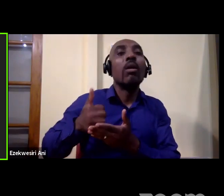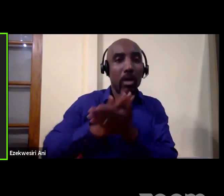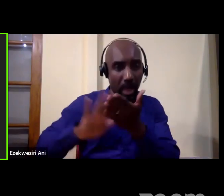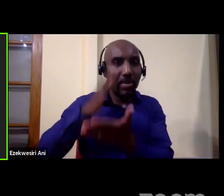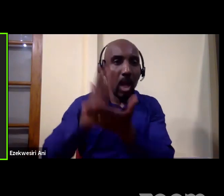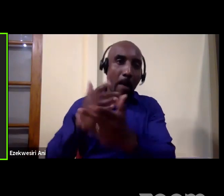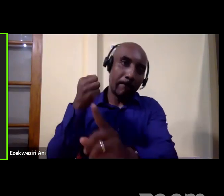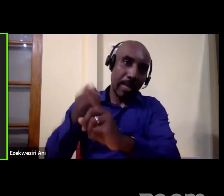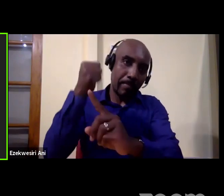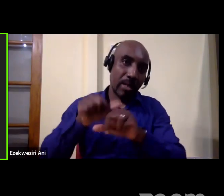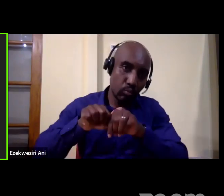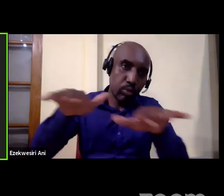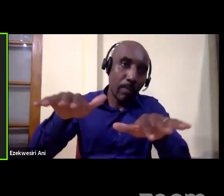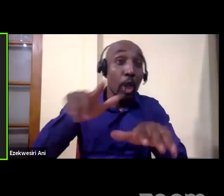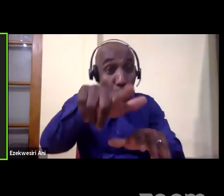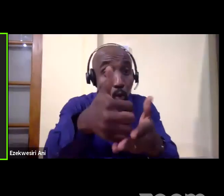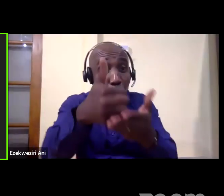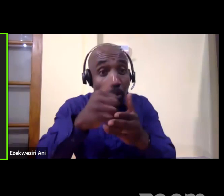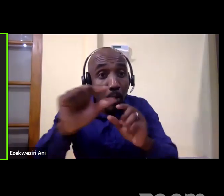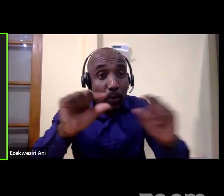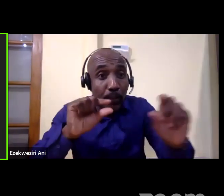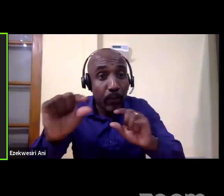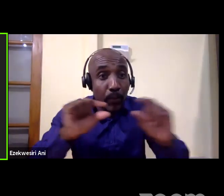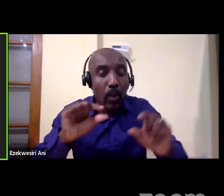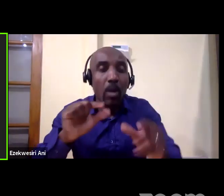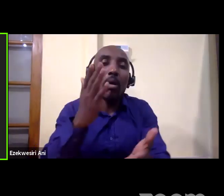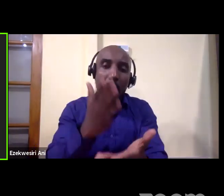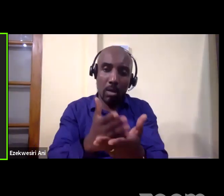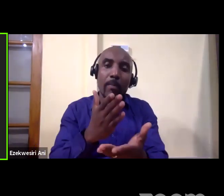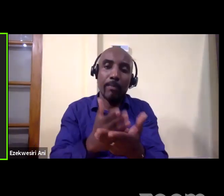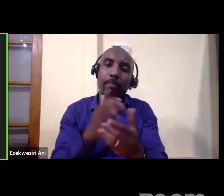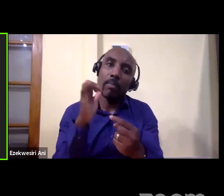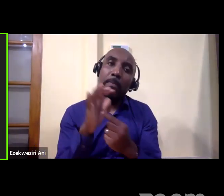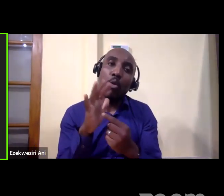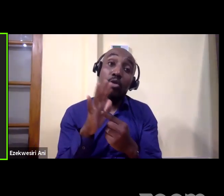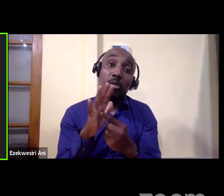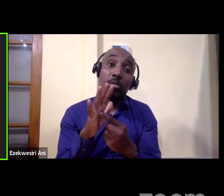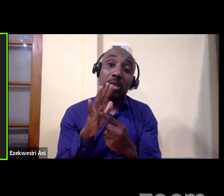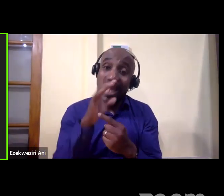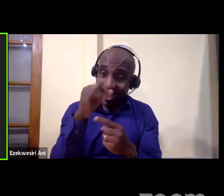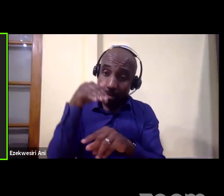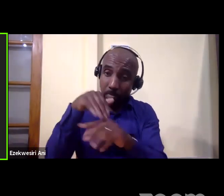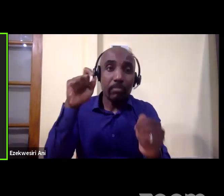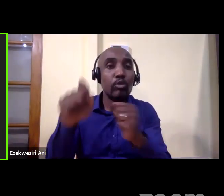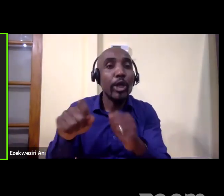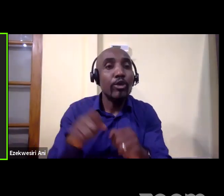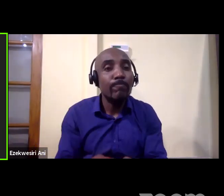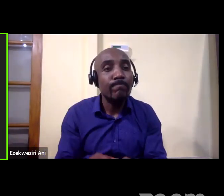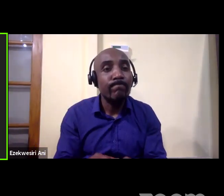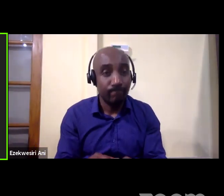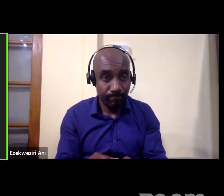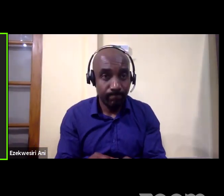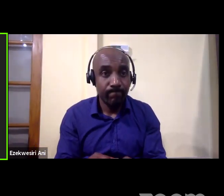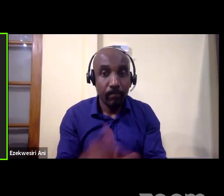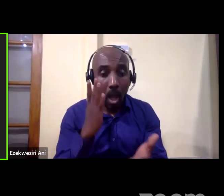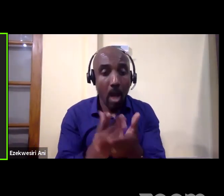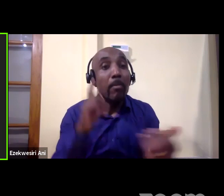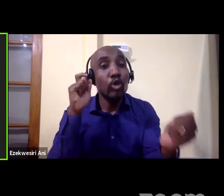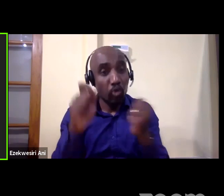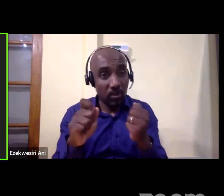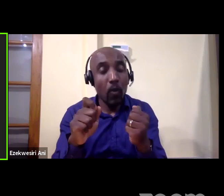So the support that you give us does affect things. It does transform, and it does make